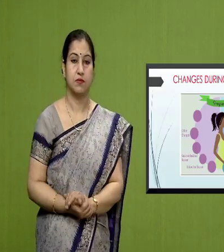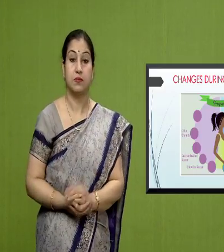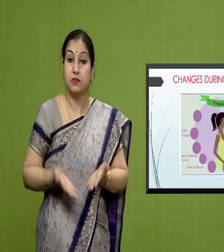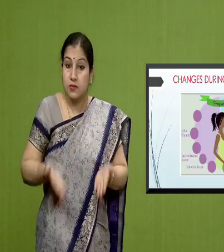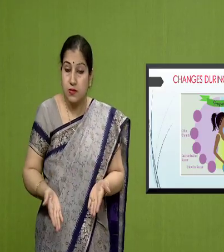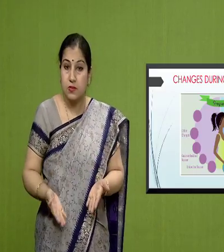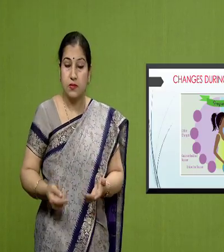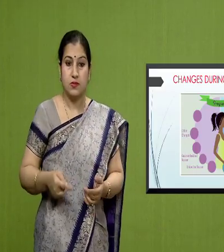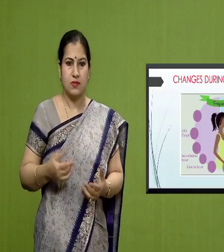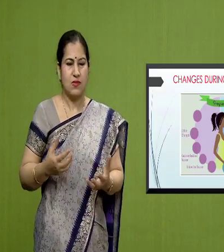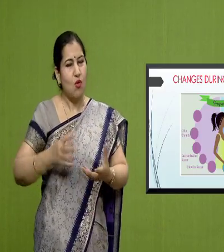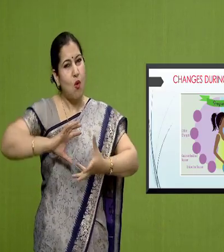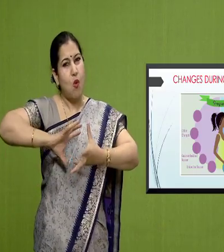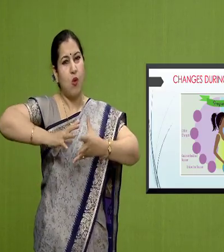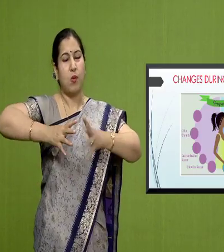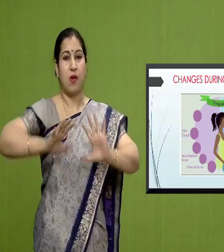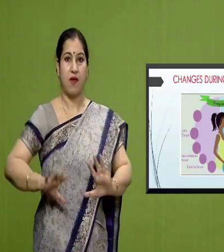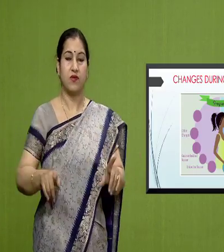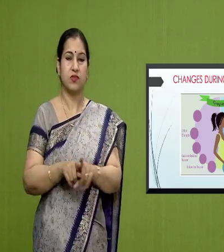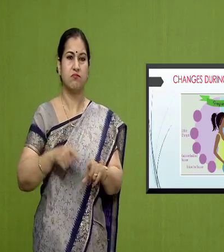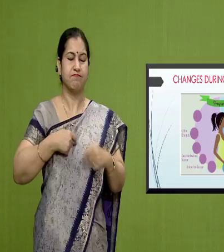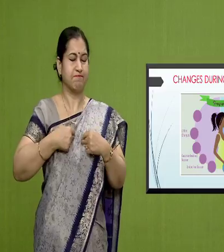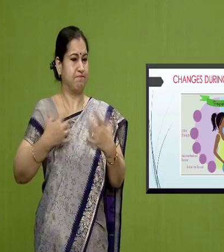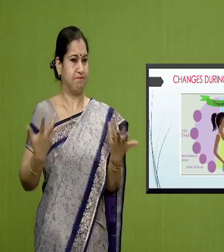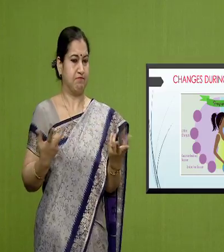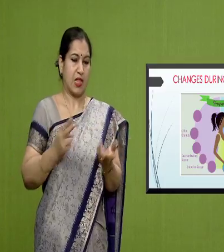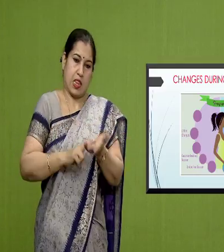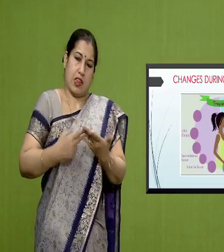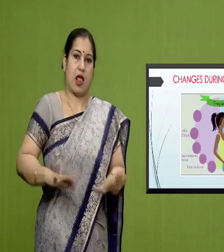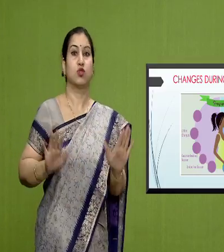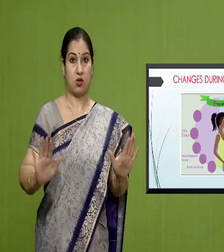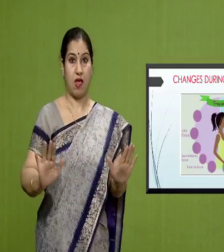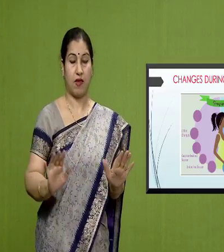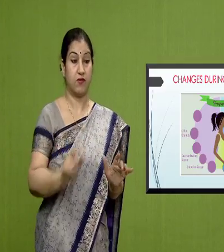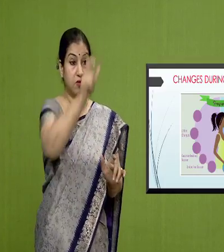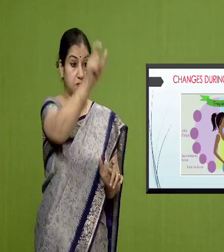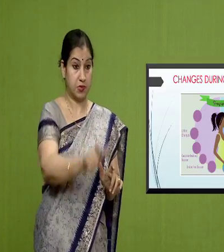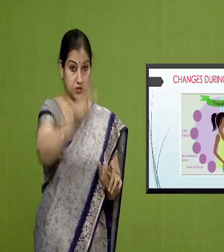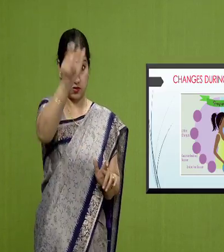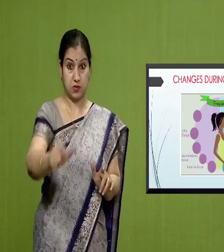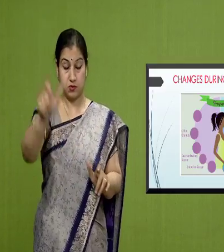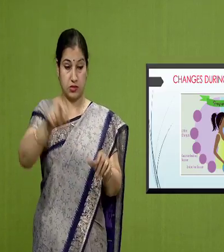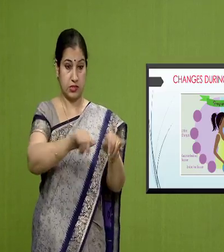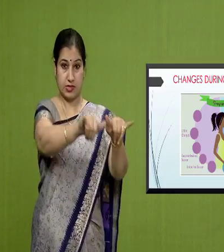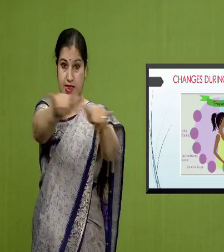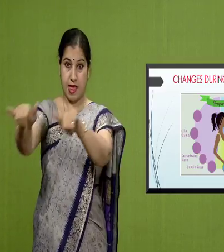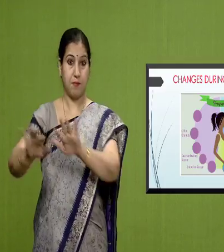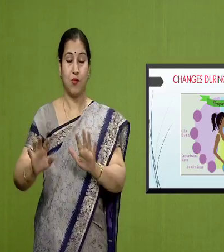Since these cravings and aversions are natural to women during